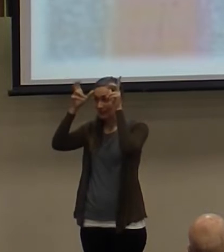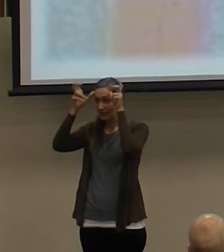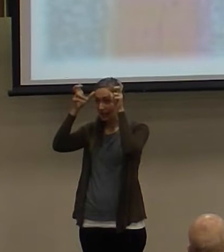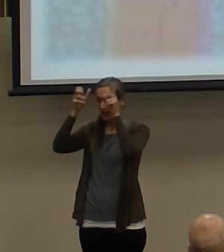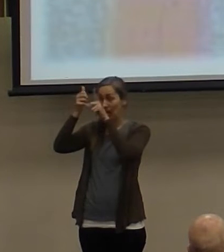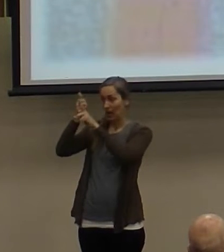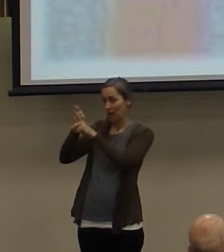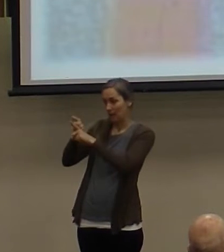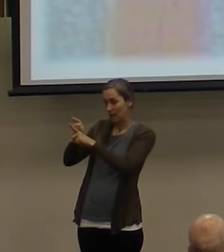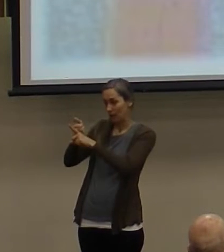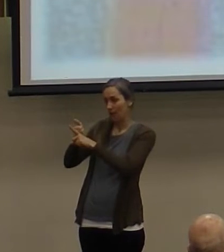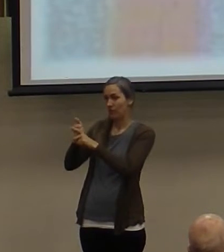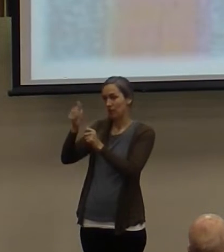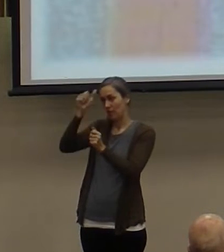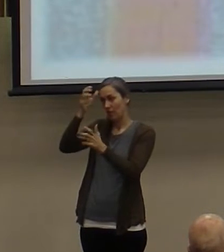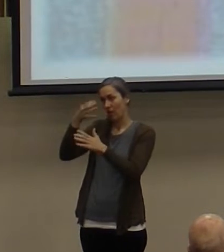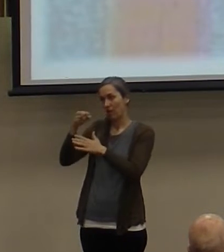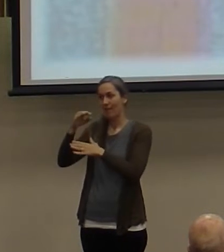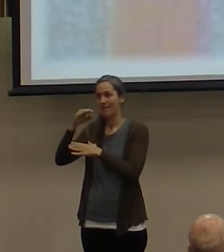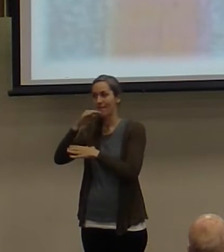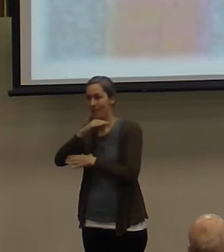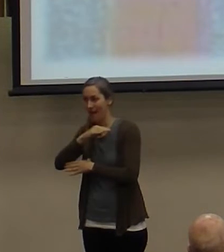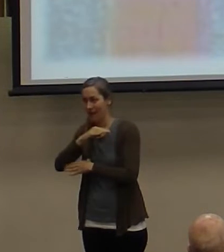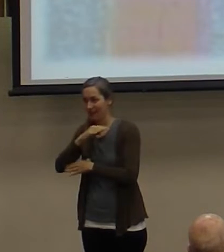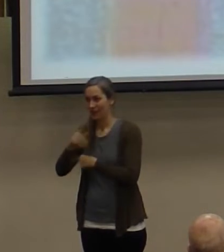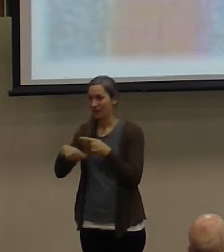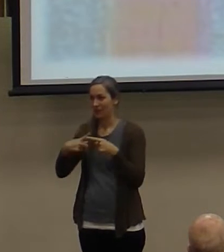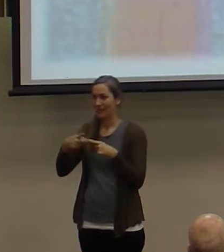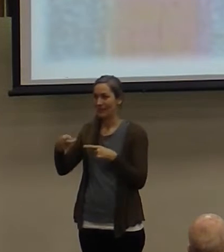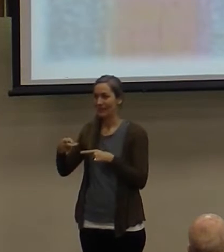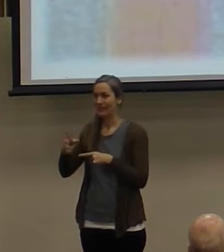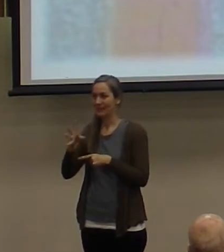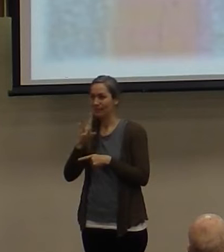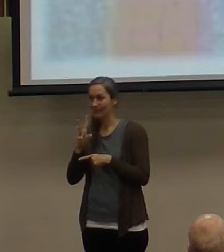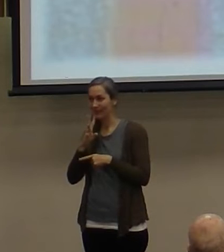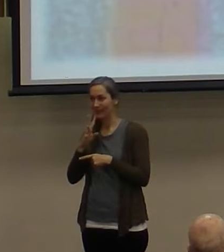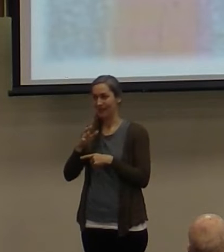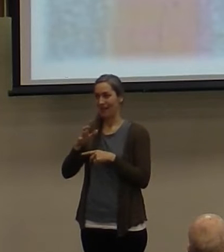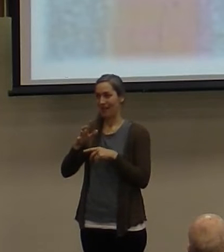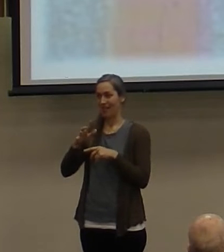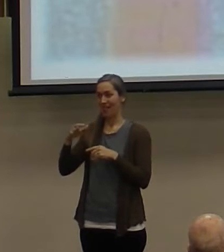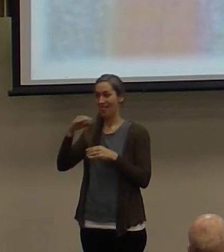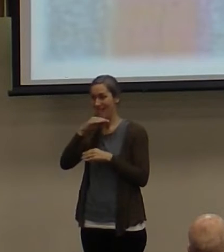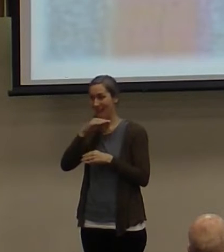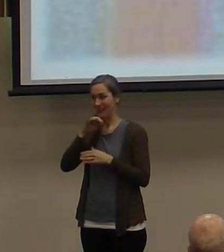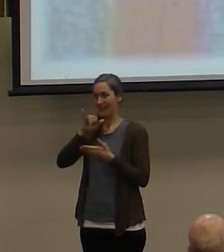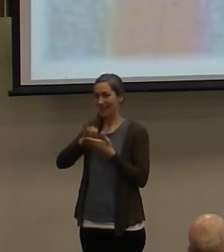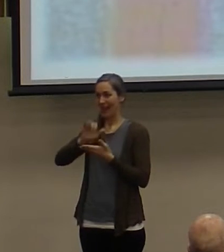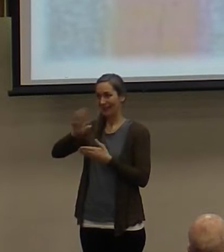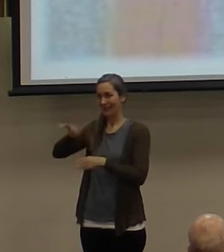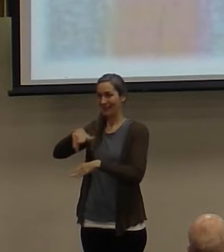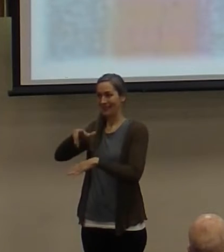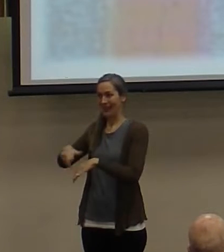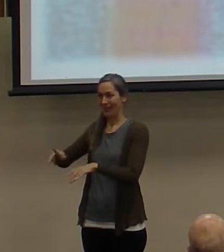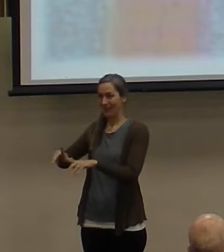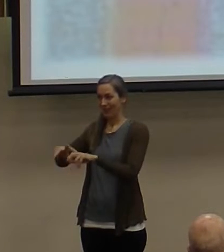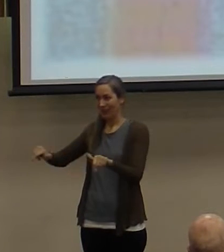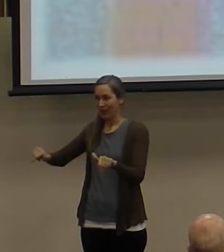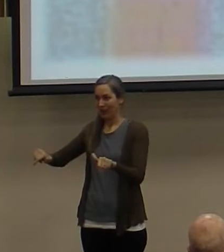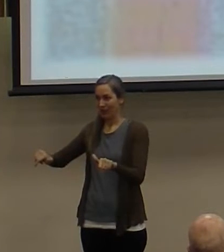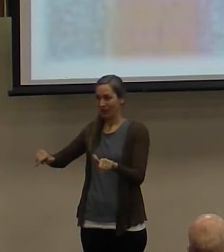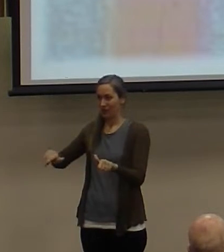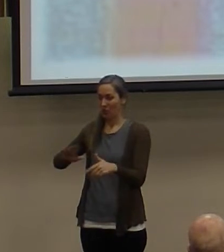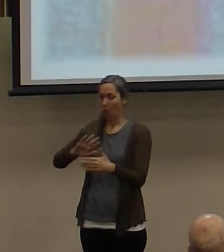time he speaks, he's speaking his native tongue. So we think to ourselves that Satan is behind all of those